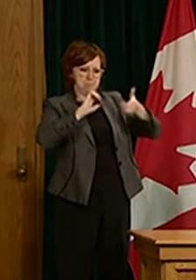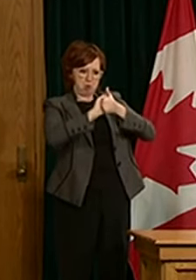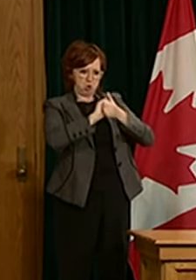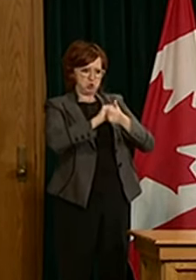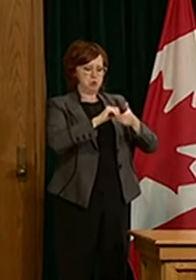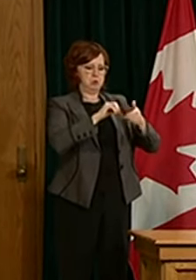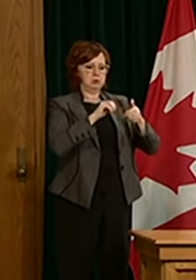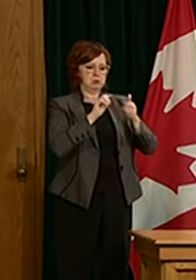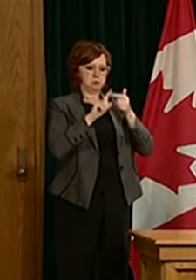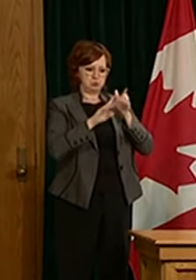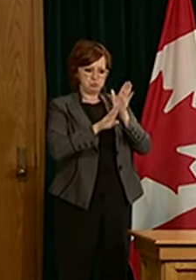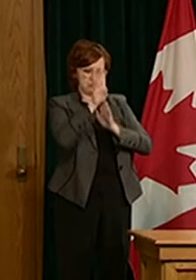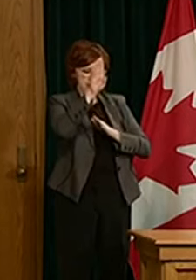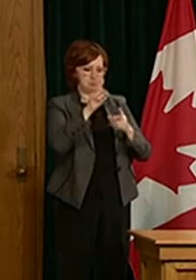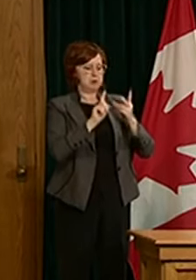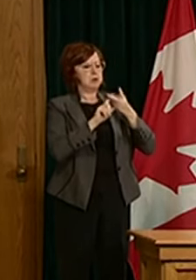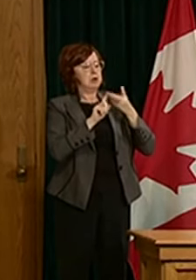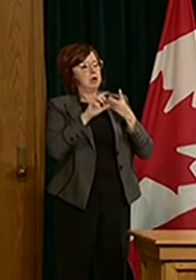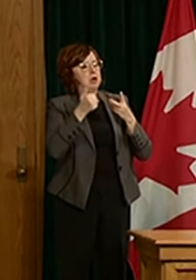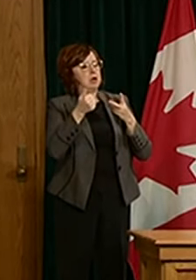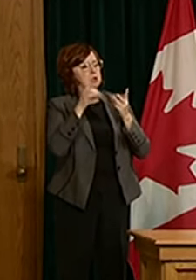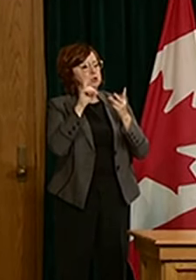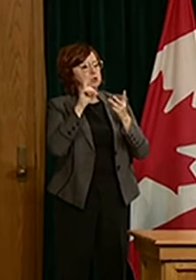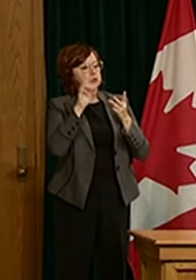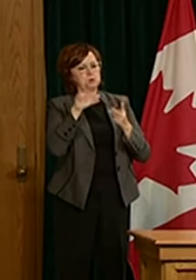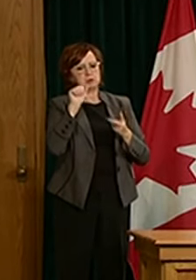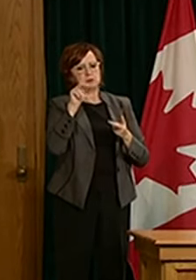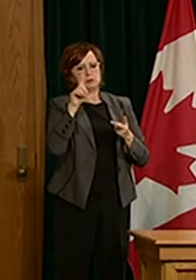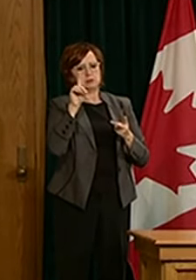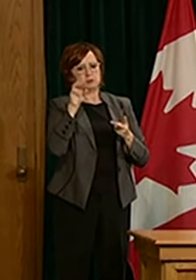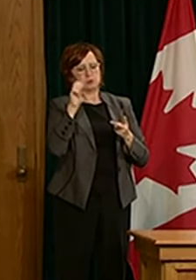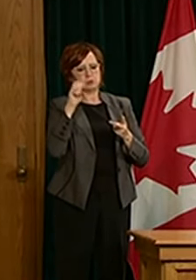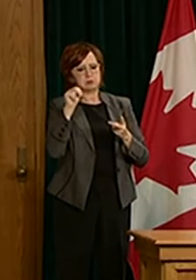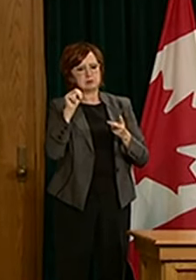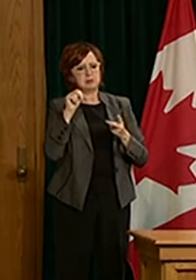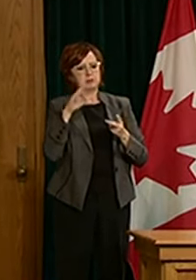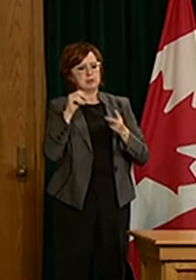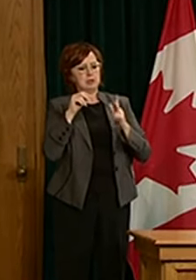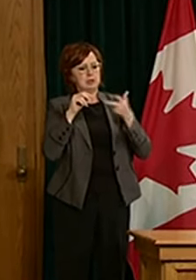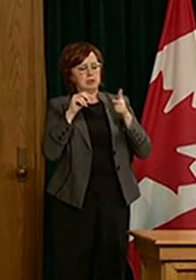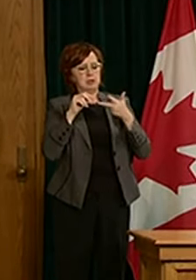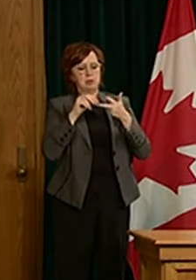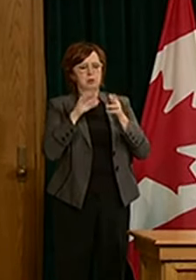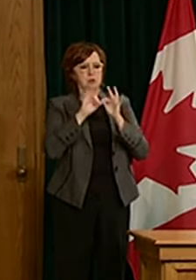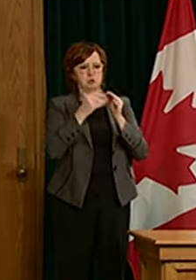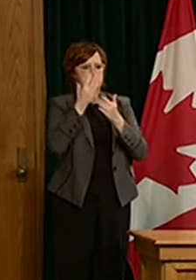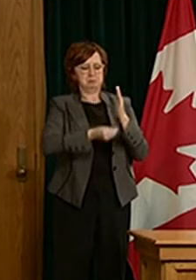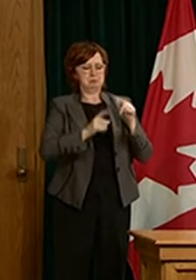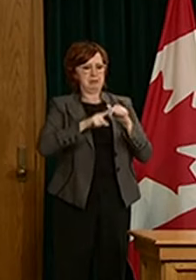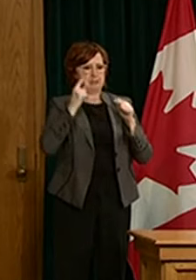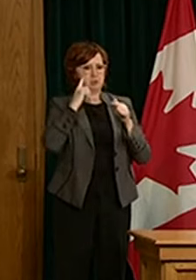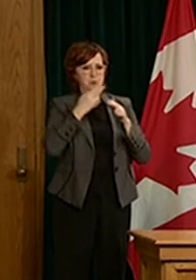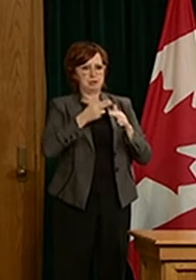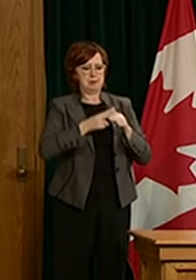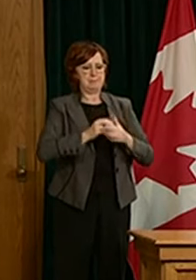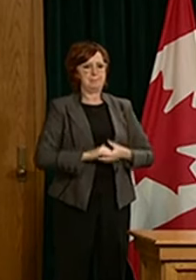had additional support from Dr. Maureen Anderson, as well as our colleagues at Health Quality Council. Next slide.